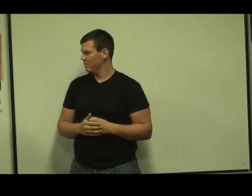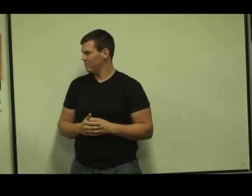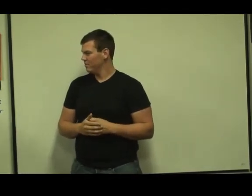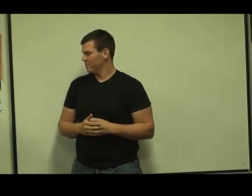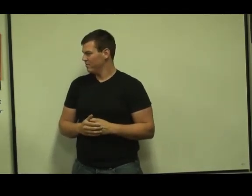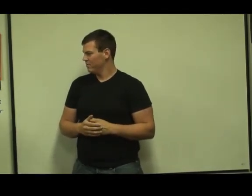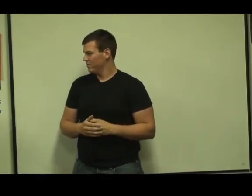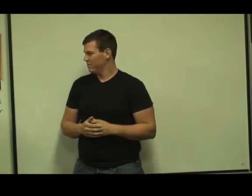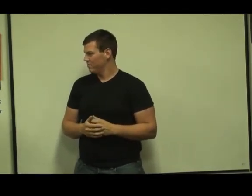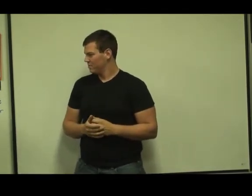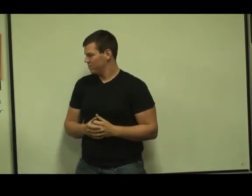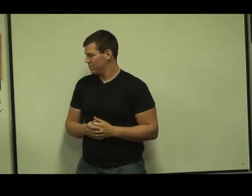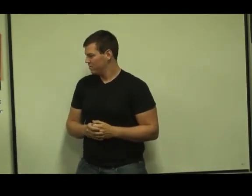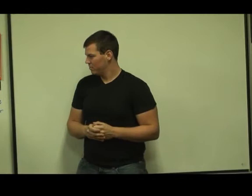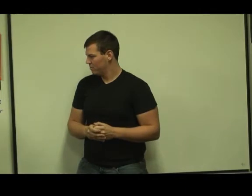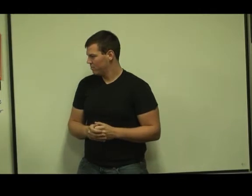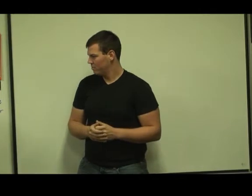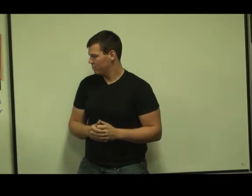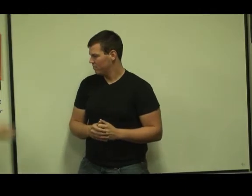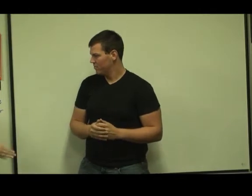deaf culture very blunt.